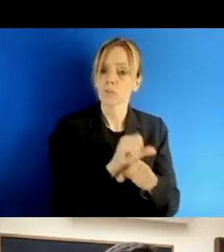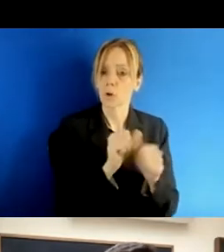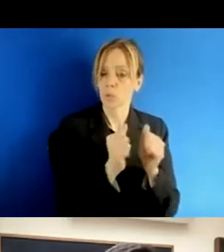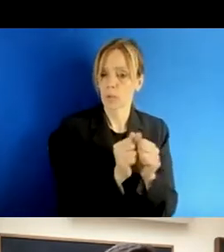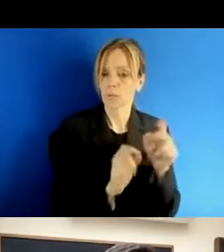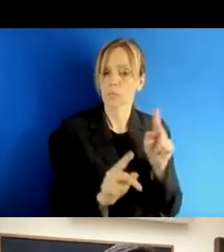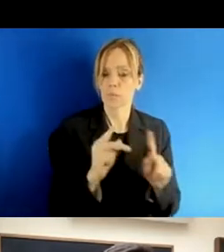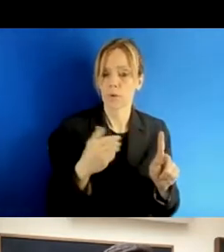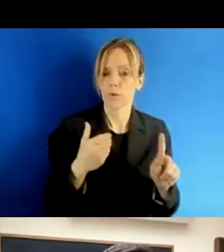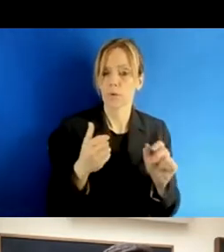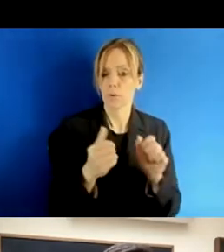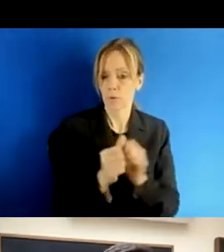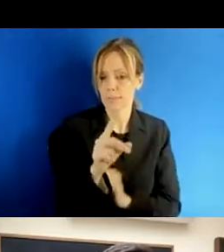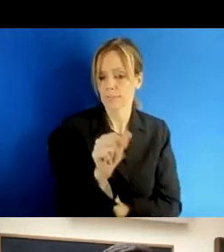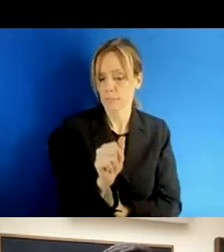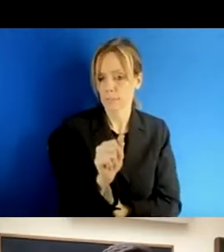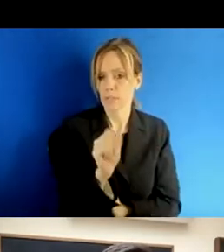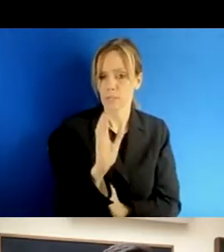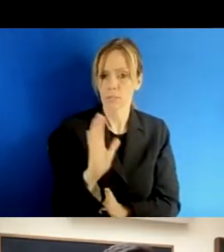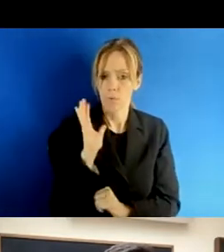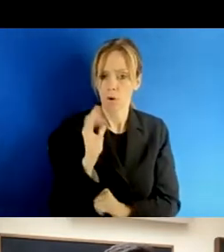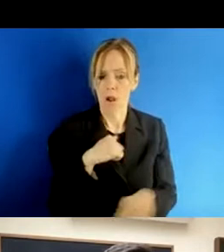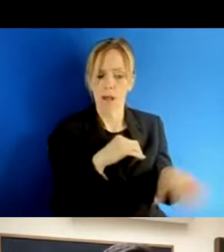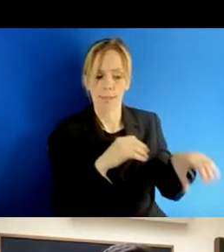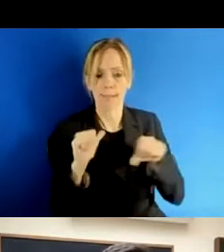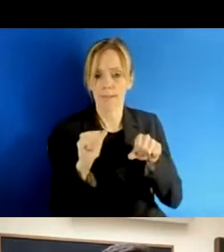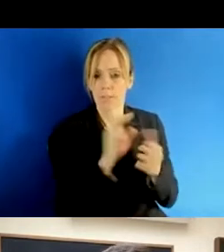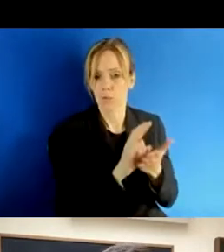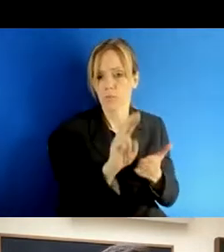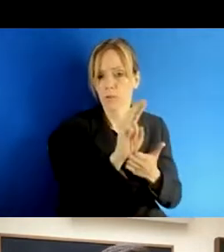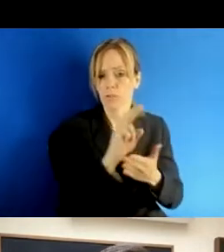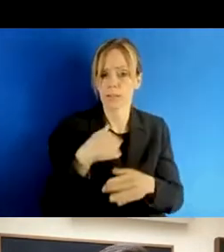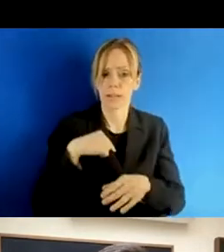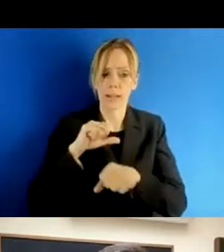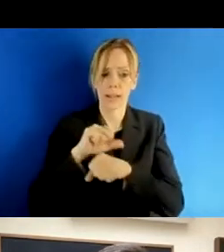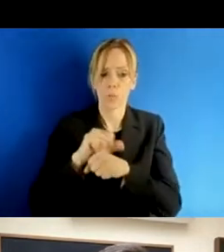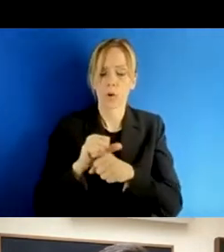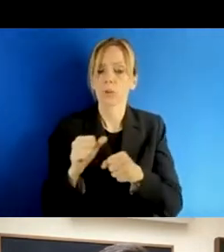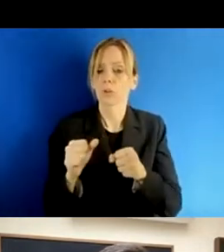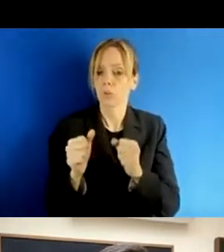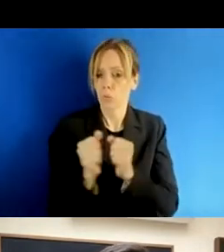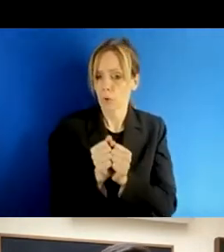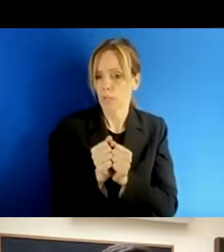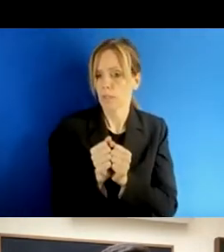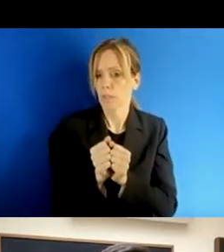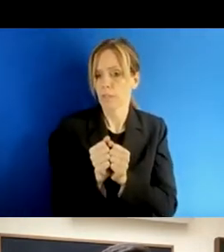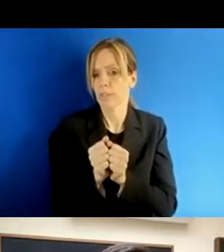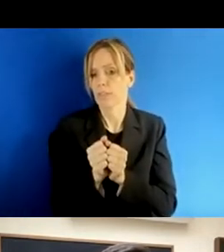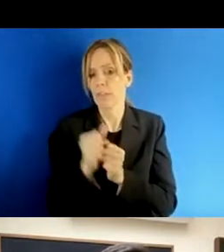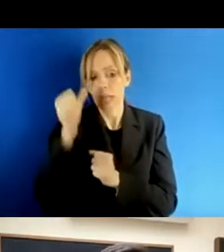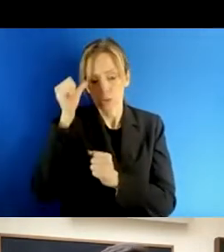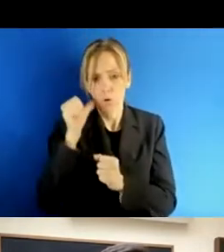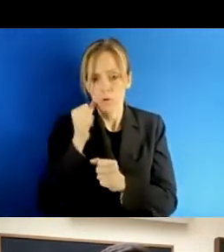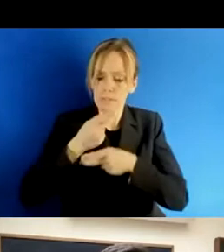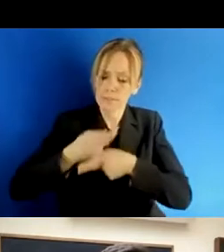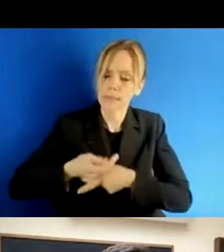when I left university, and I worked in a care home with adults with learning disabilities. And that